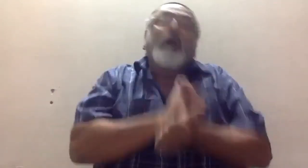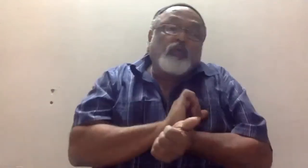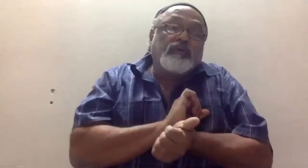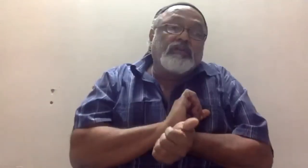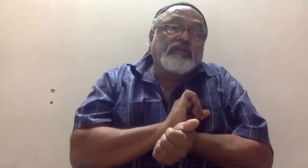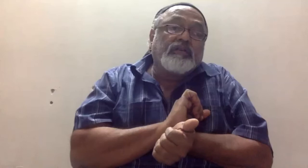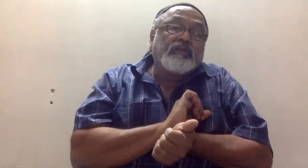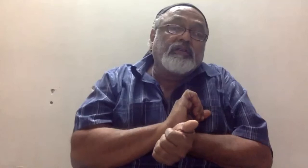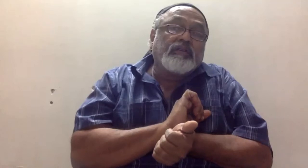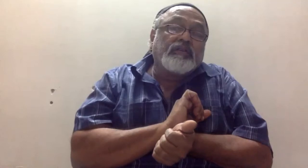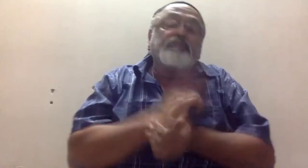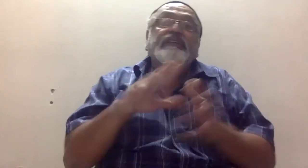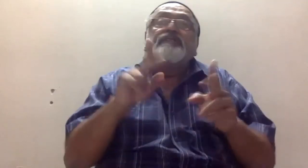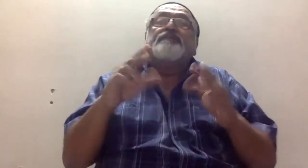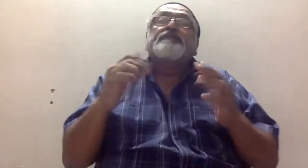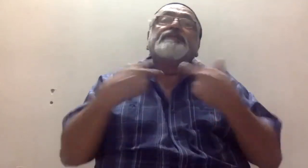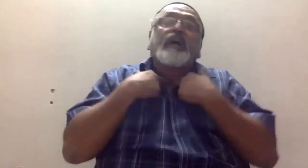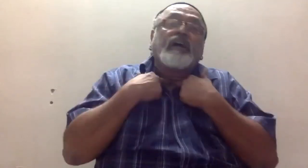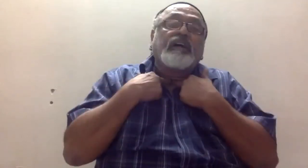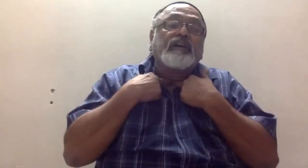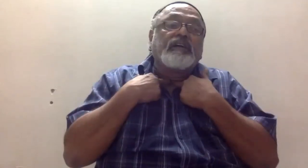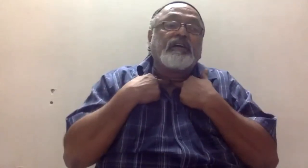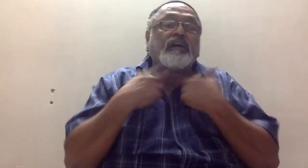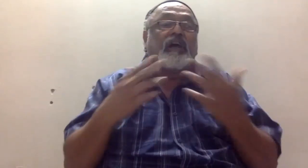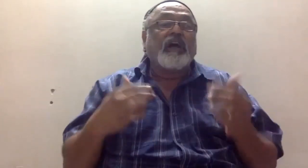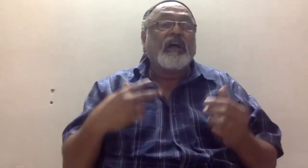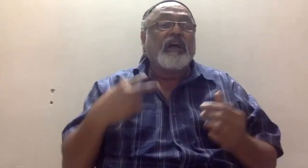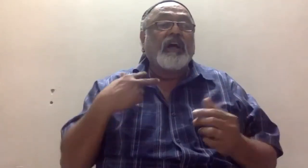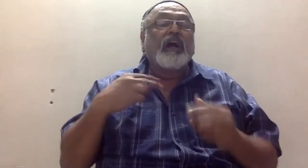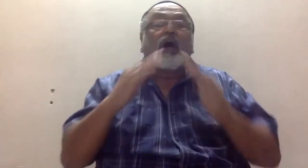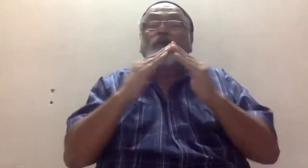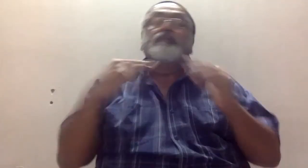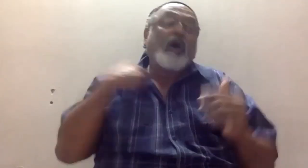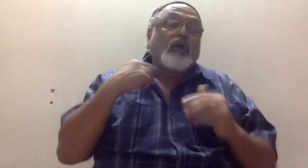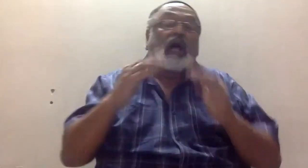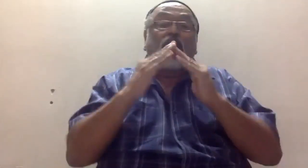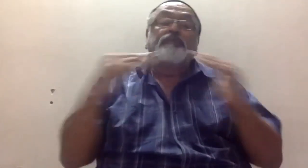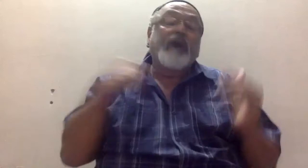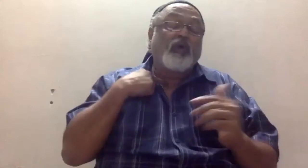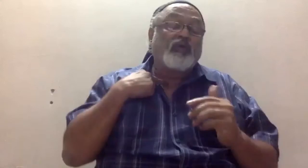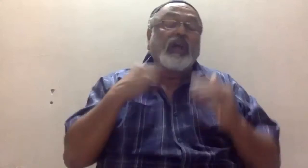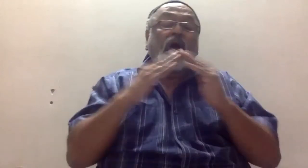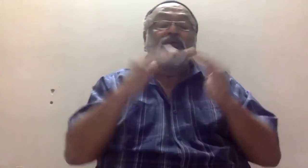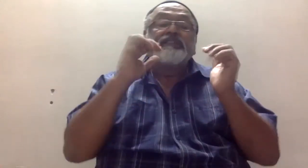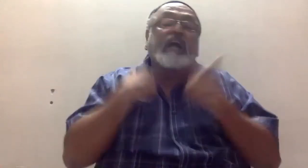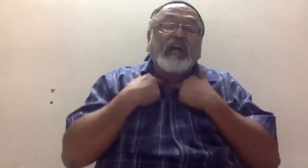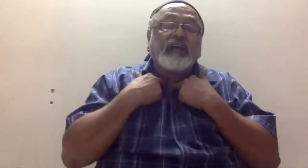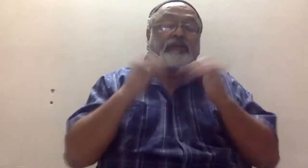am bound. You make somebody housebound. It means he's a house arrested person. Wheelchair bound means somebody is